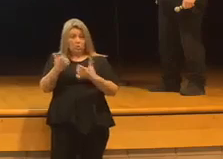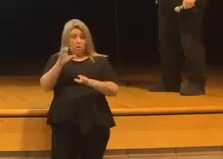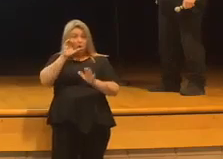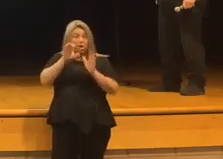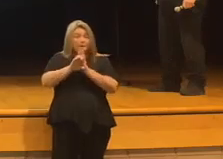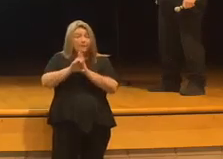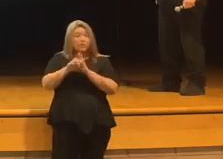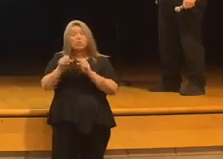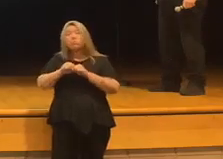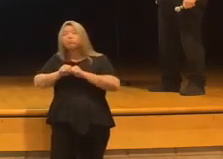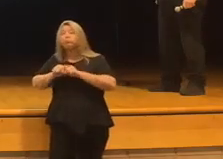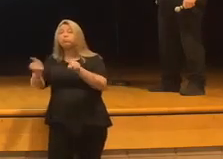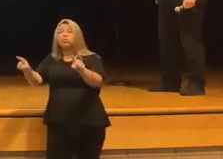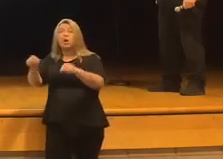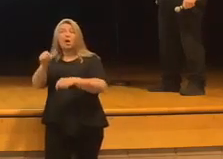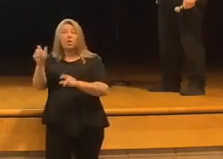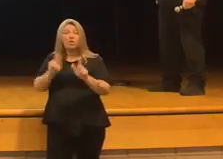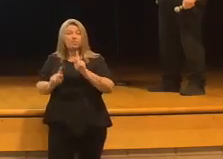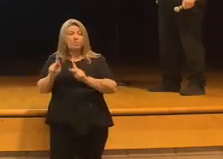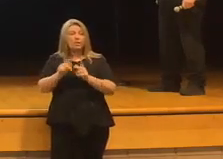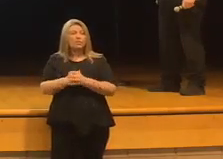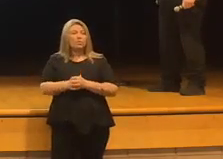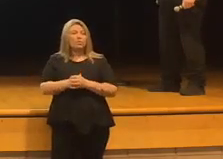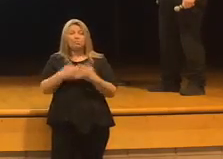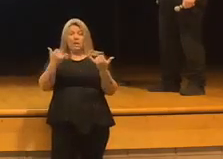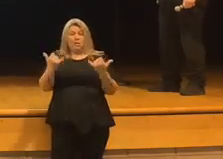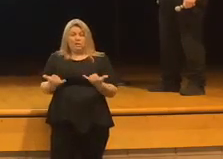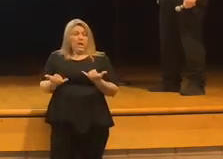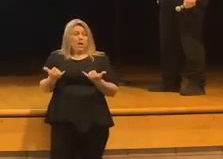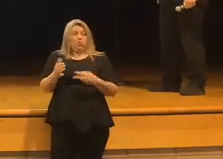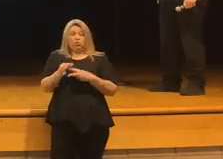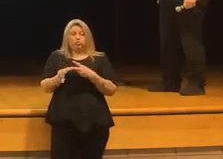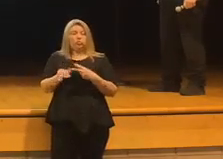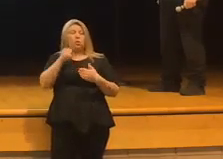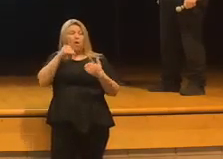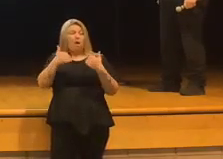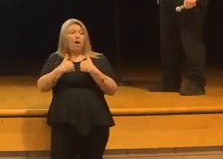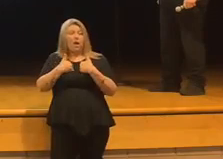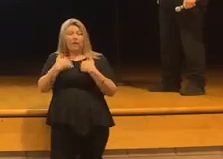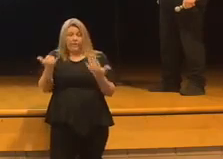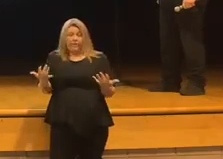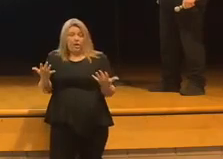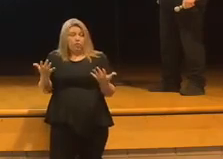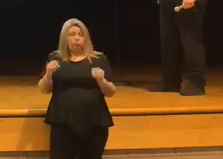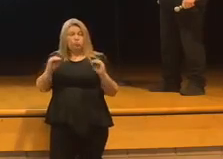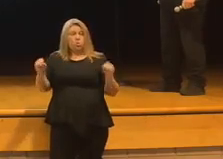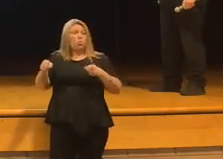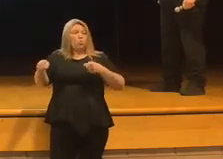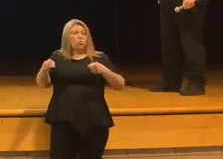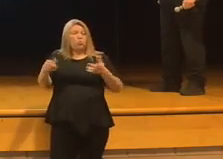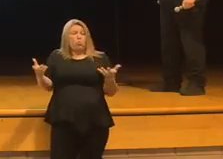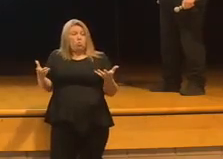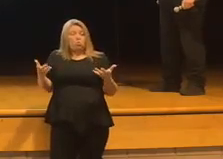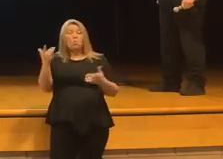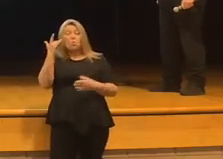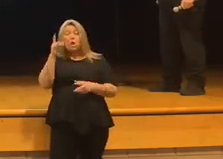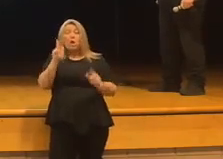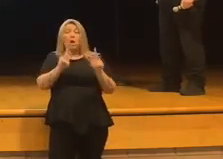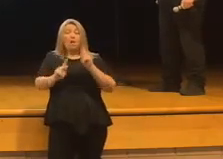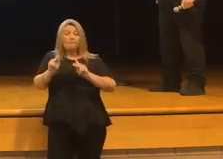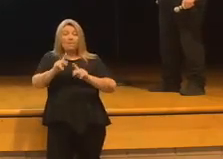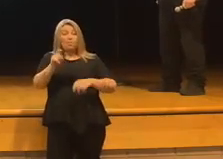others? Sorry, you no longer have a choice. It's out of your hands now, because sometimes people